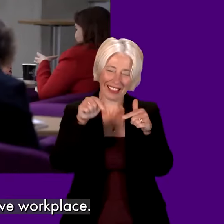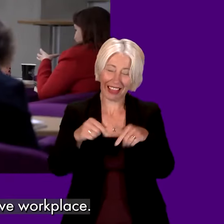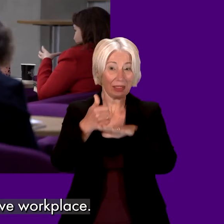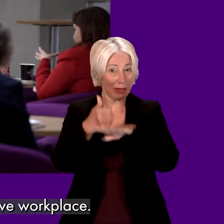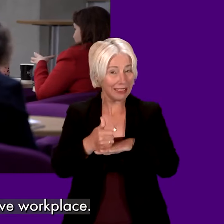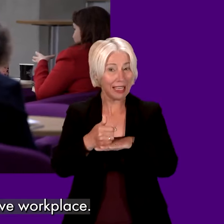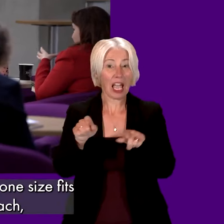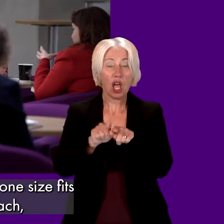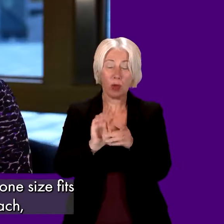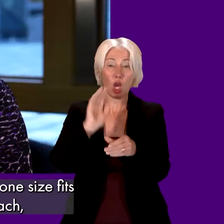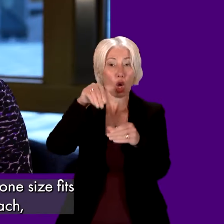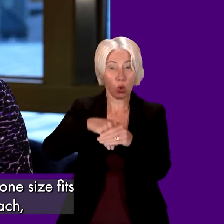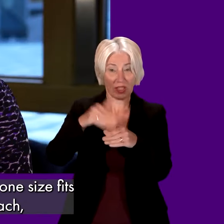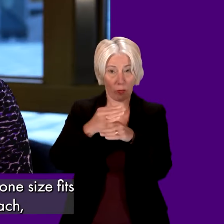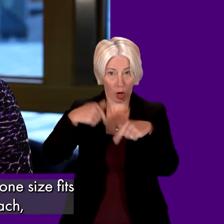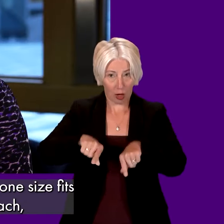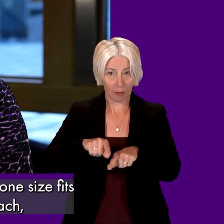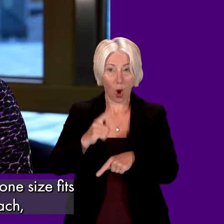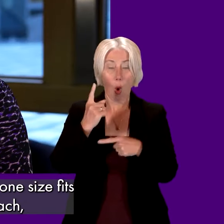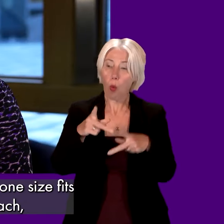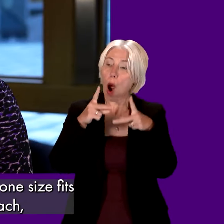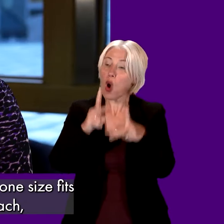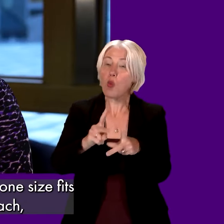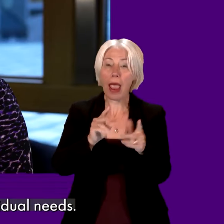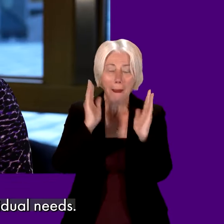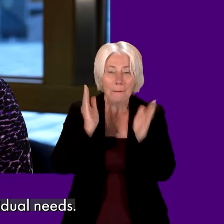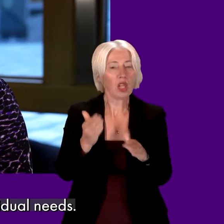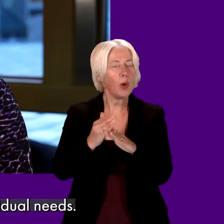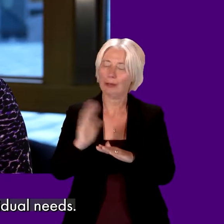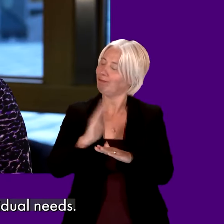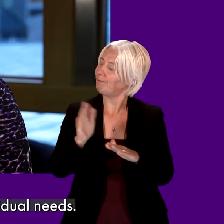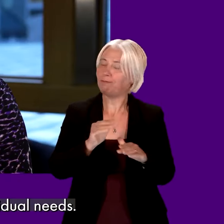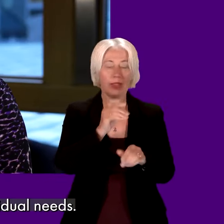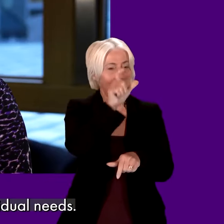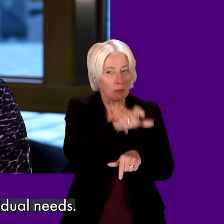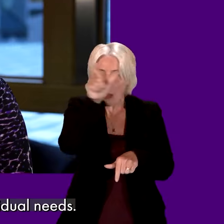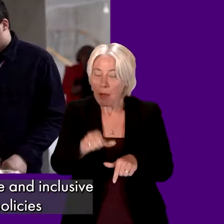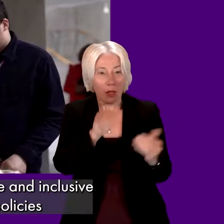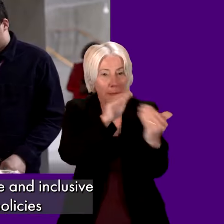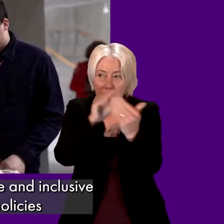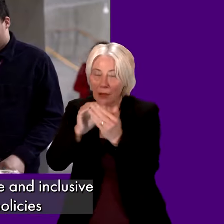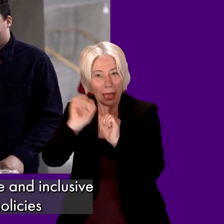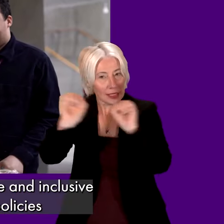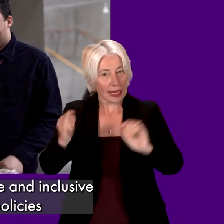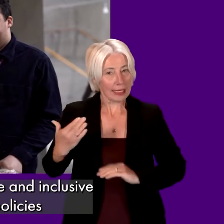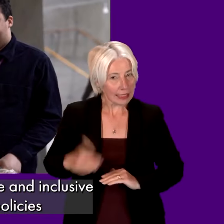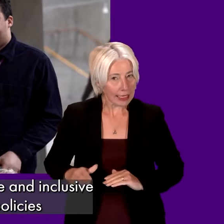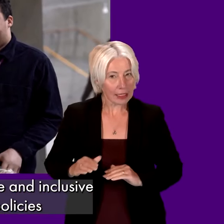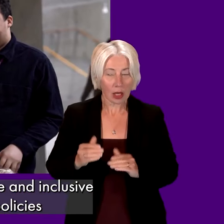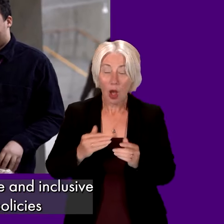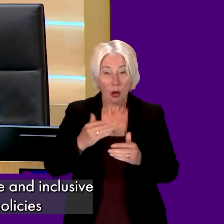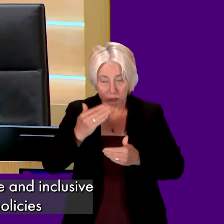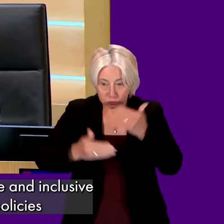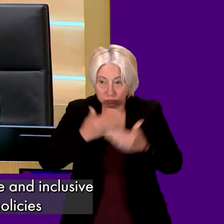inclusive workplace. We don't have a one-size-fits-all approach. We cater for individual needs. We have progressive and